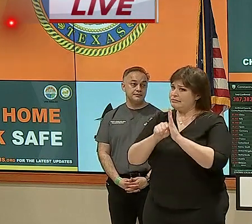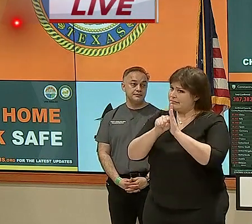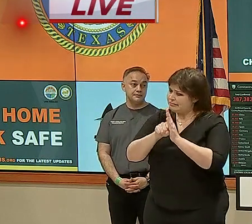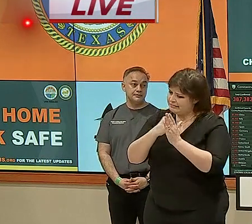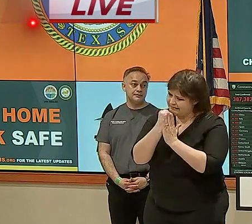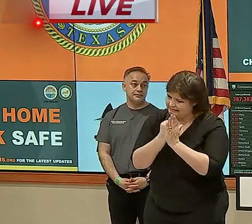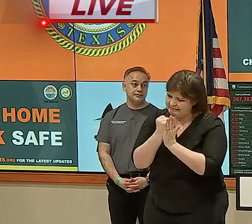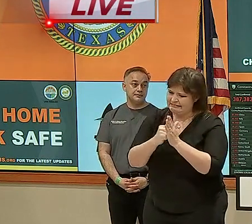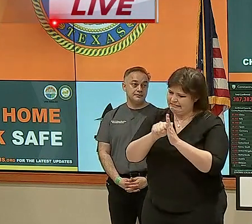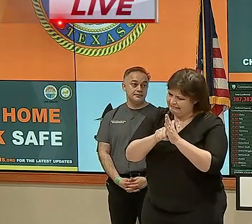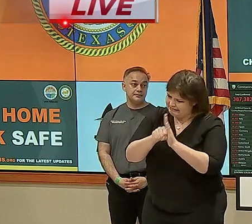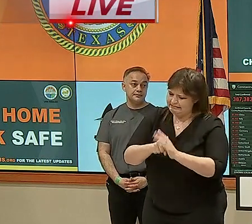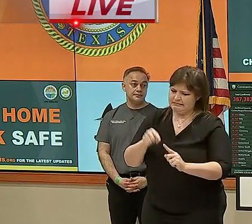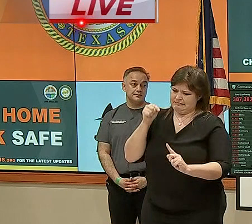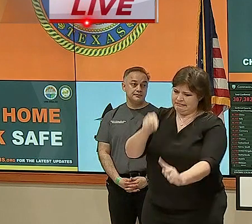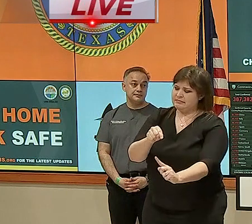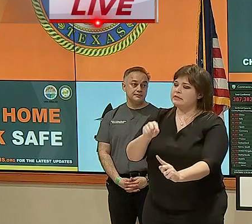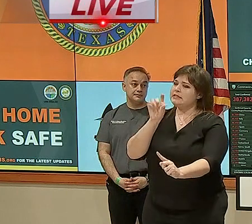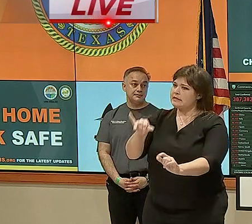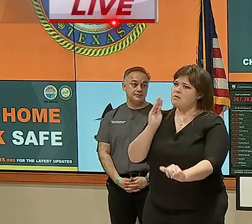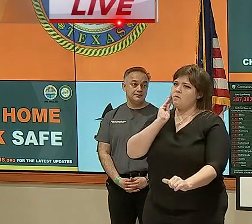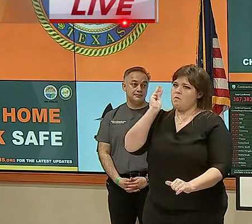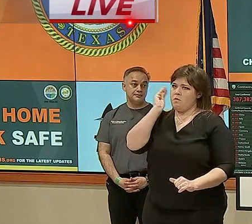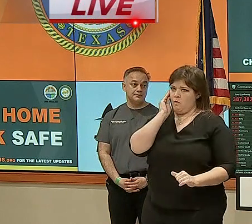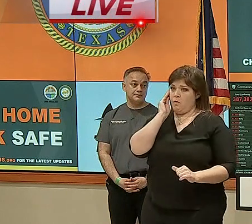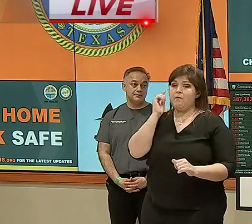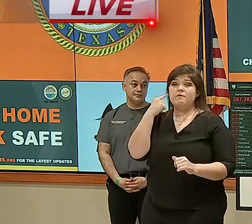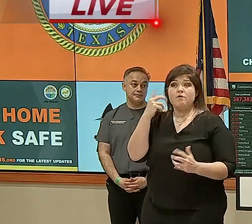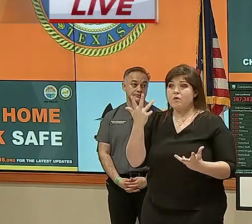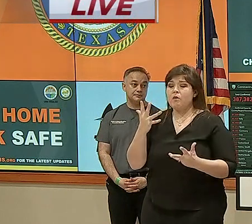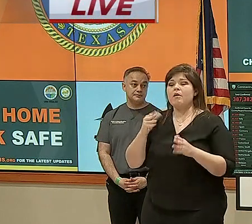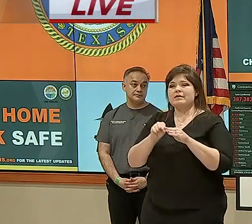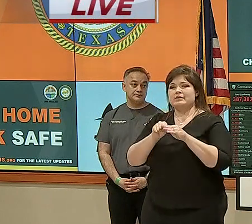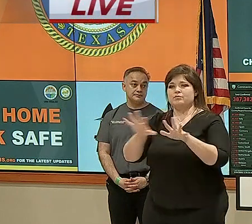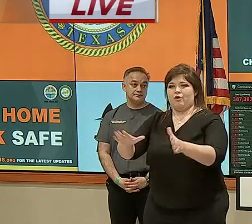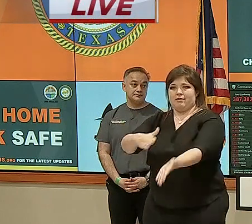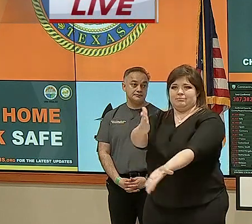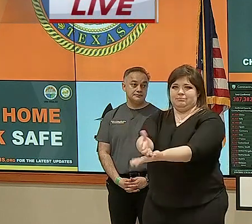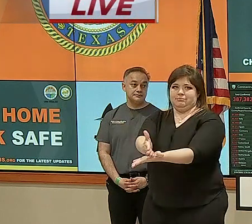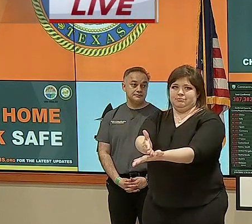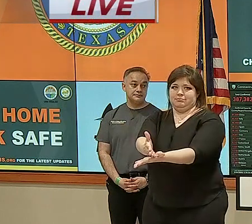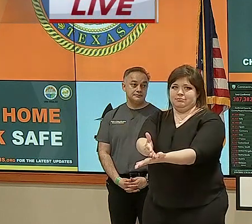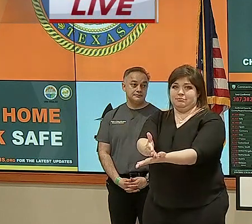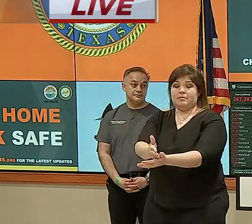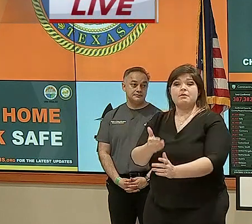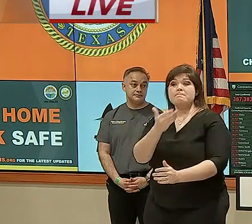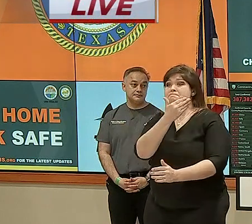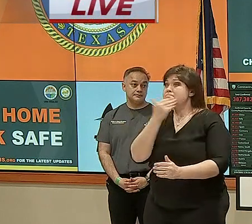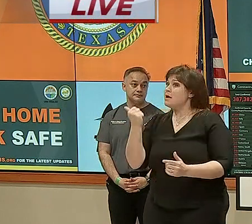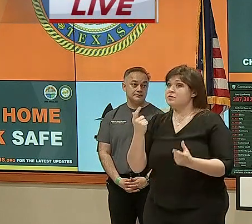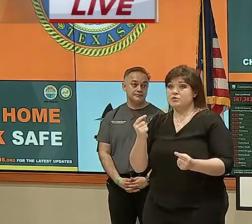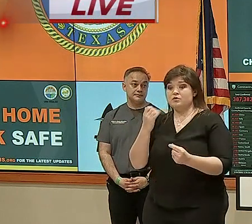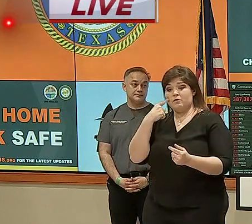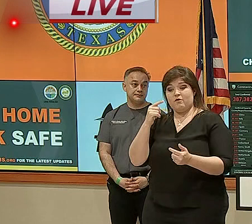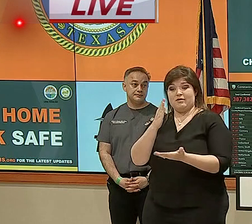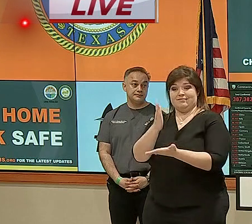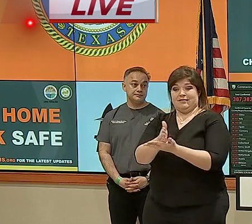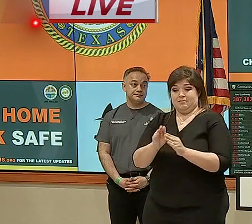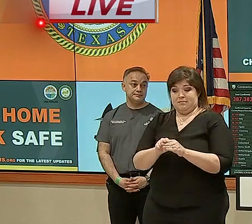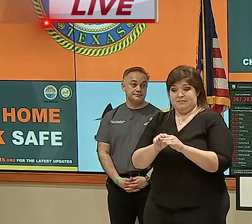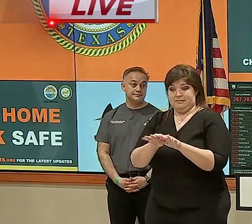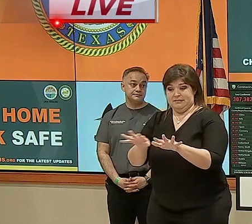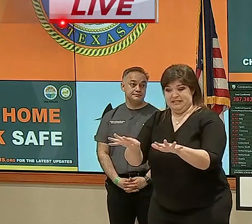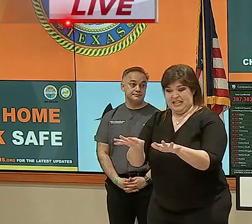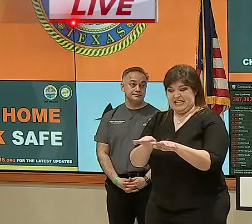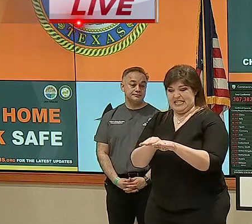this progression of COVID-19. And the best way to reduce the spread of the coronavirus and stop the